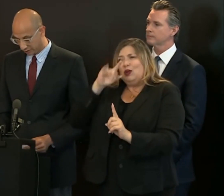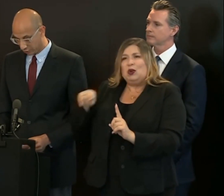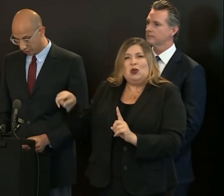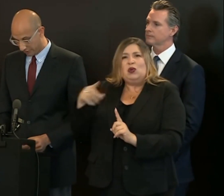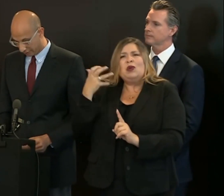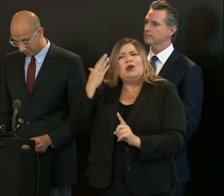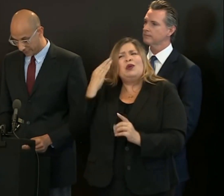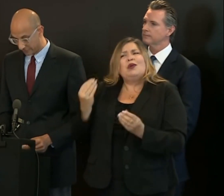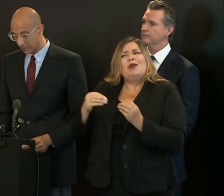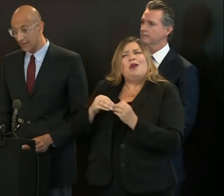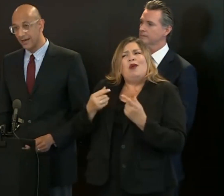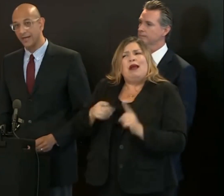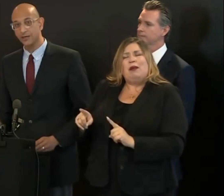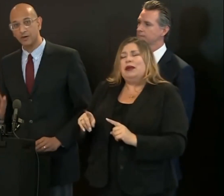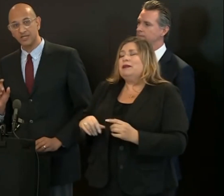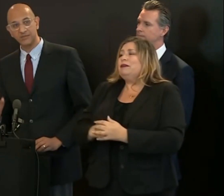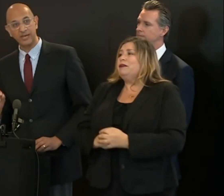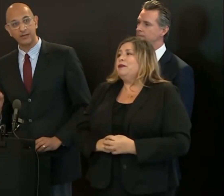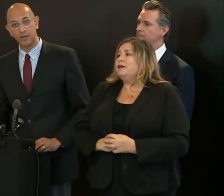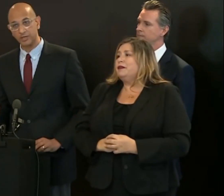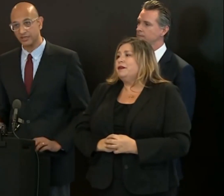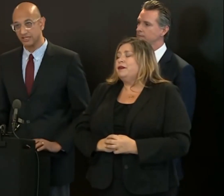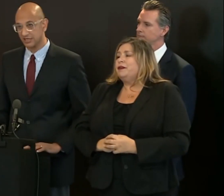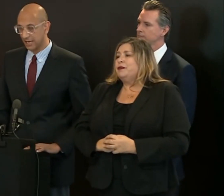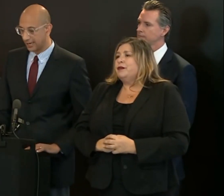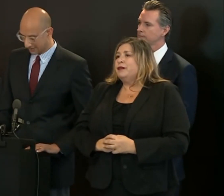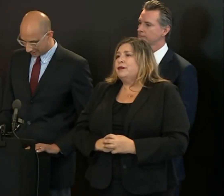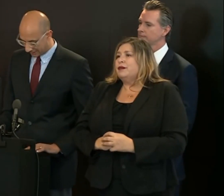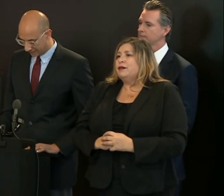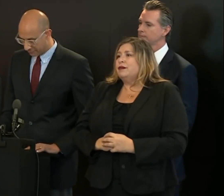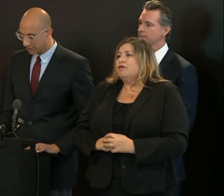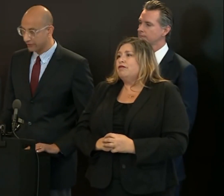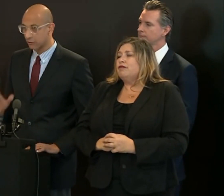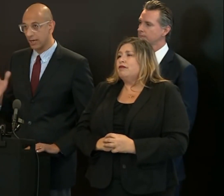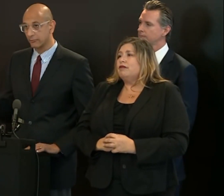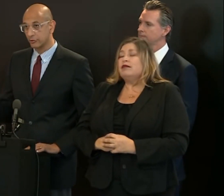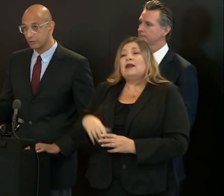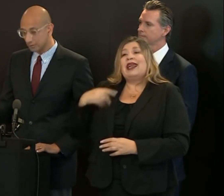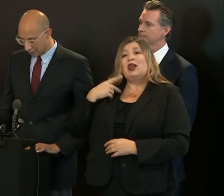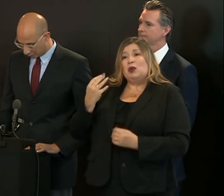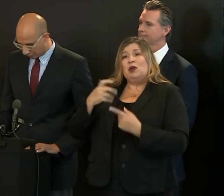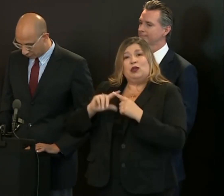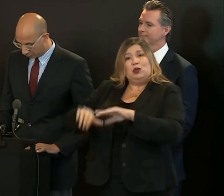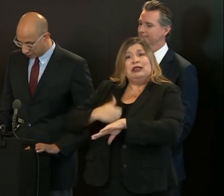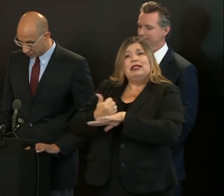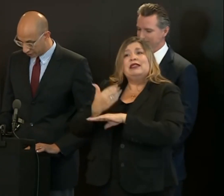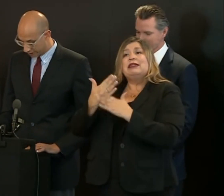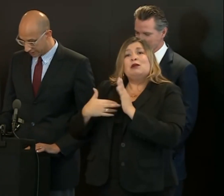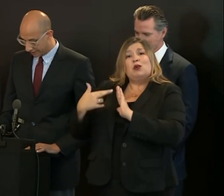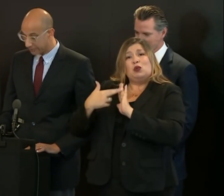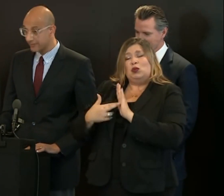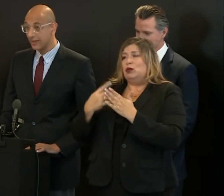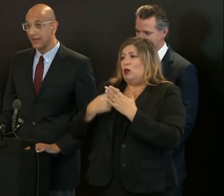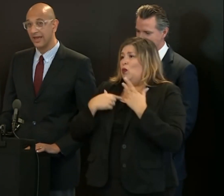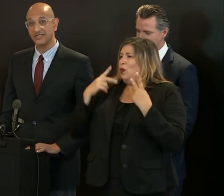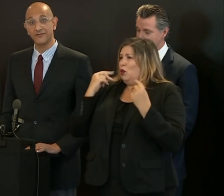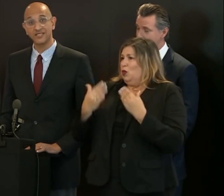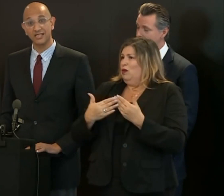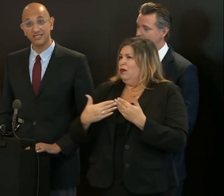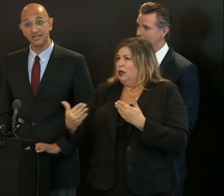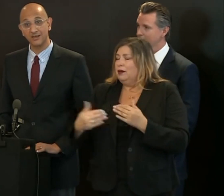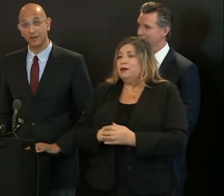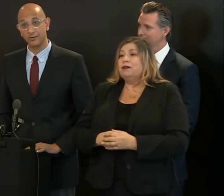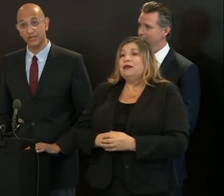interested in learning more about. I do want to spend a moment just setting a bit of a ground rule around what we'll do here today.